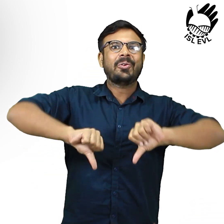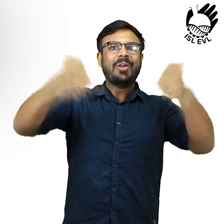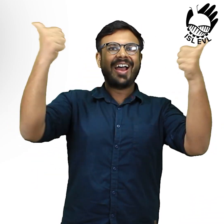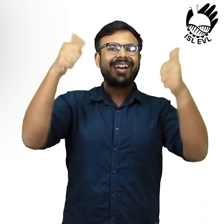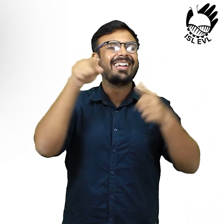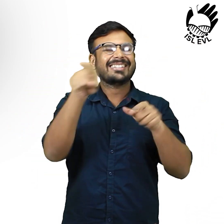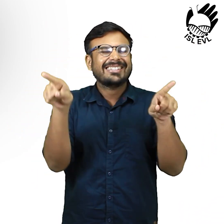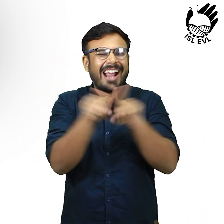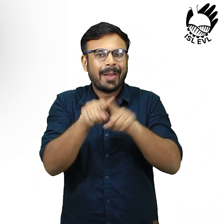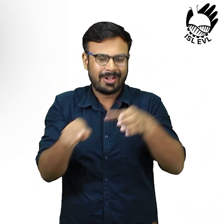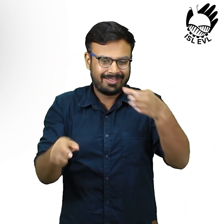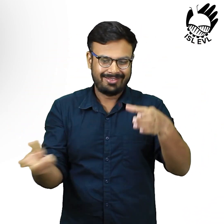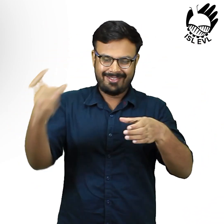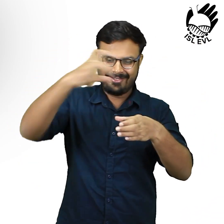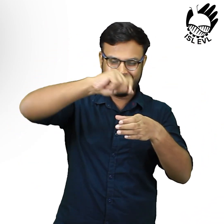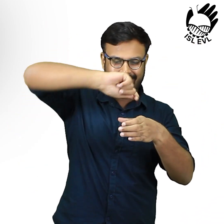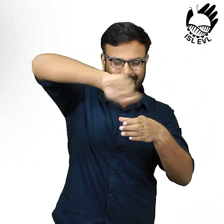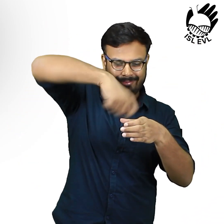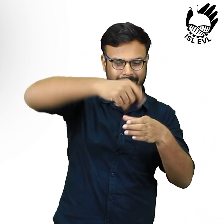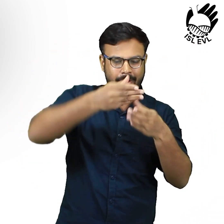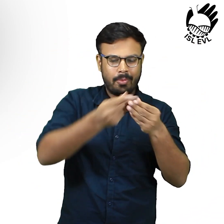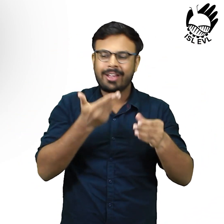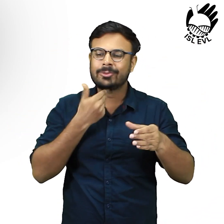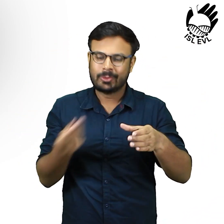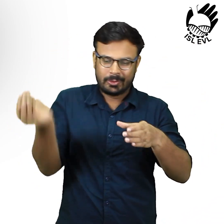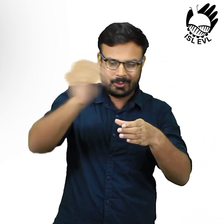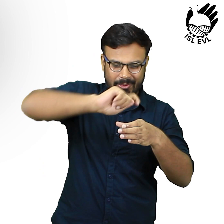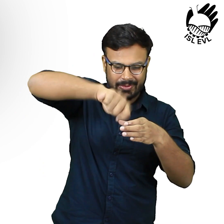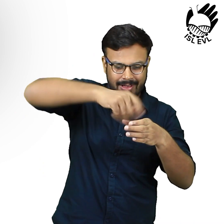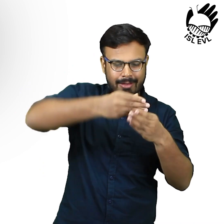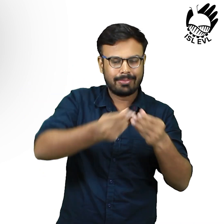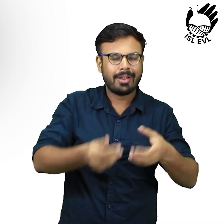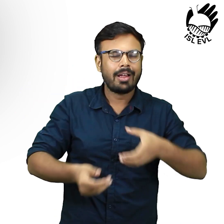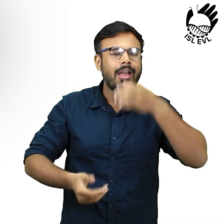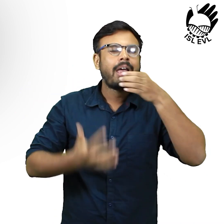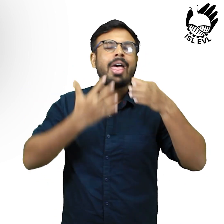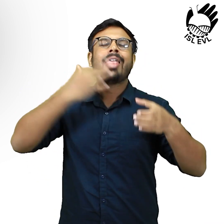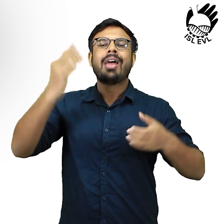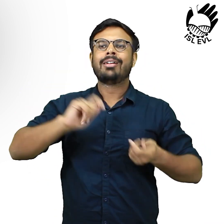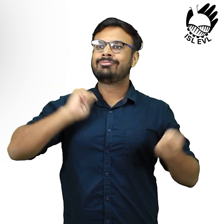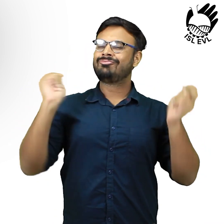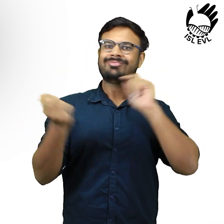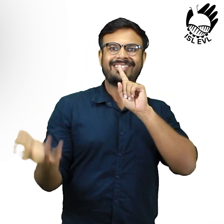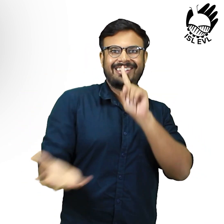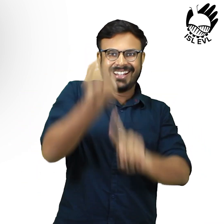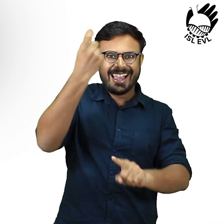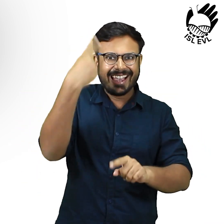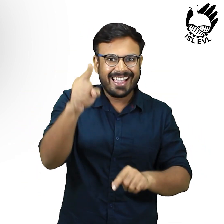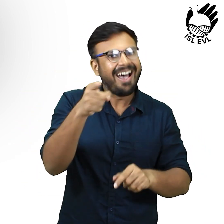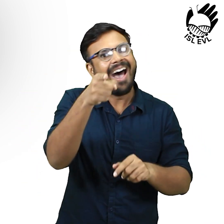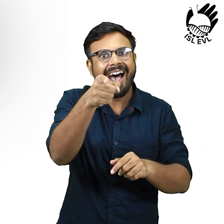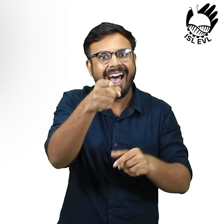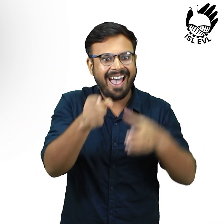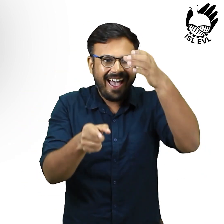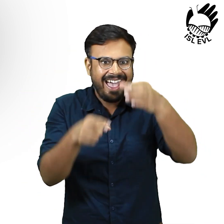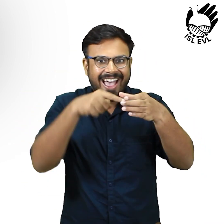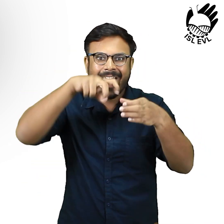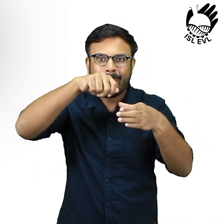water here may represent a different point of view and our efforts and hard work, and in the end we get our lemonade in the form